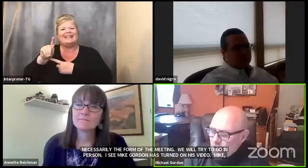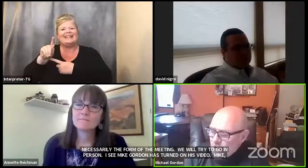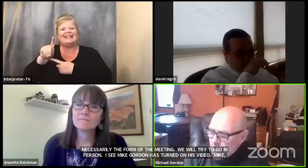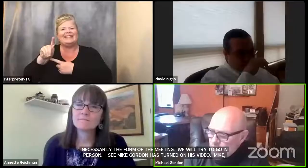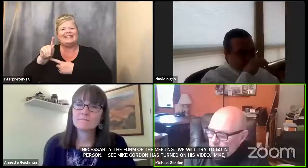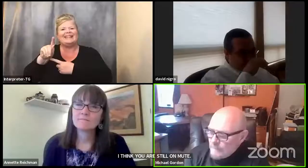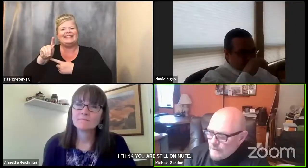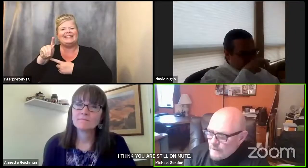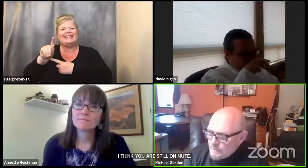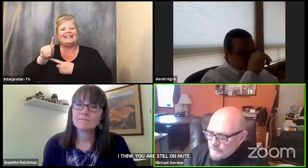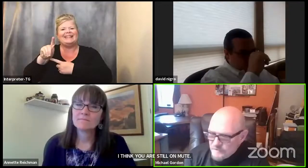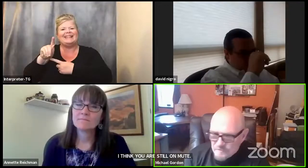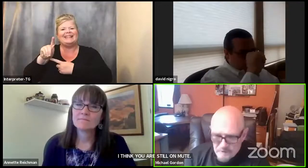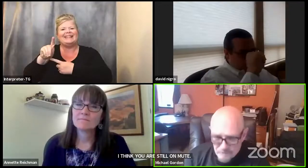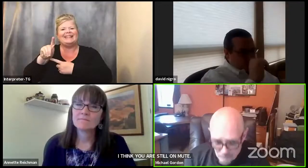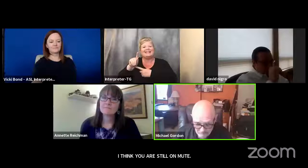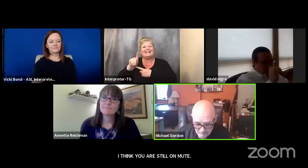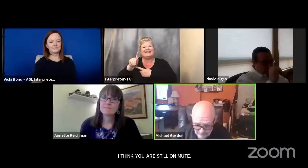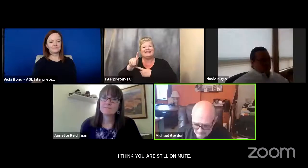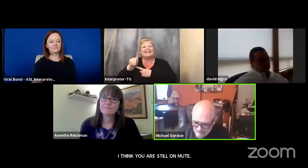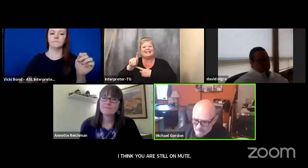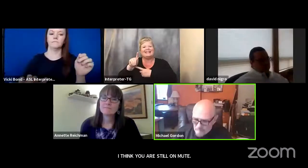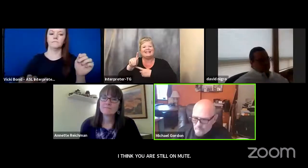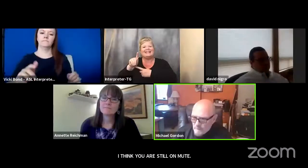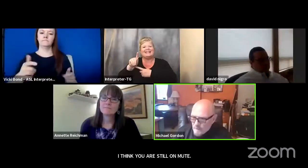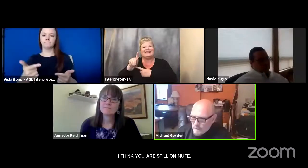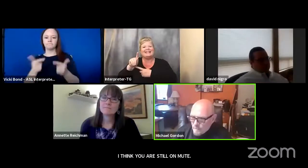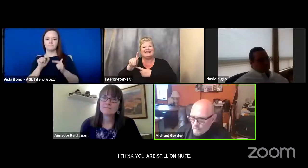large participant Zoom meeting.